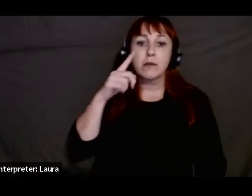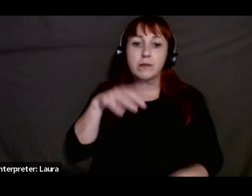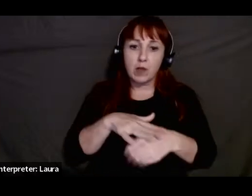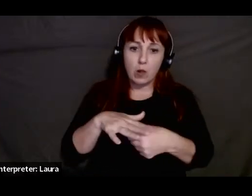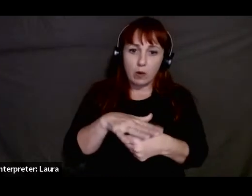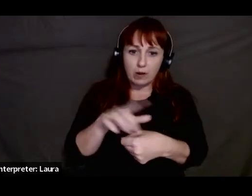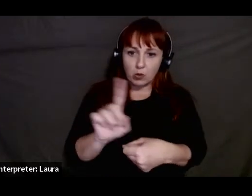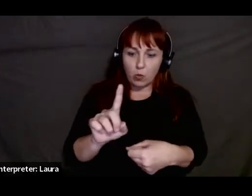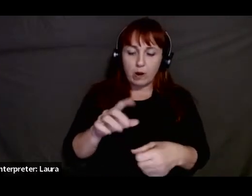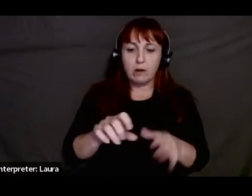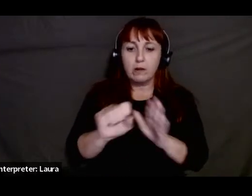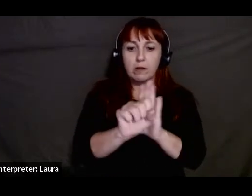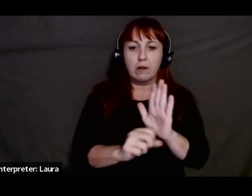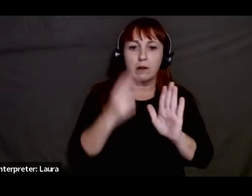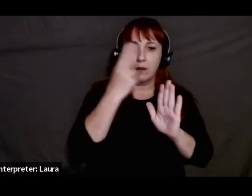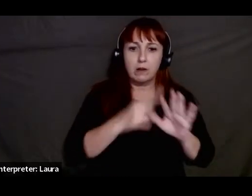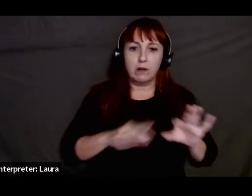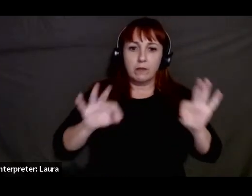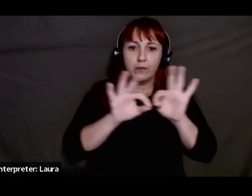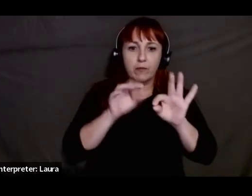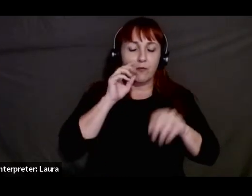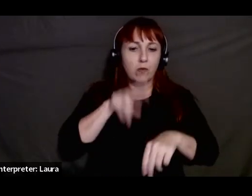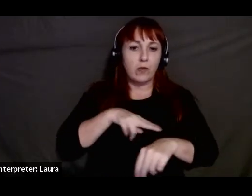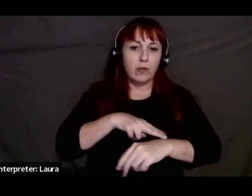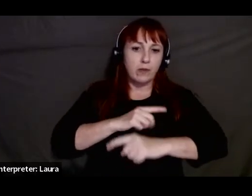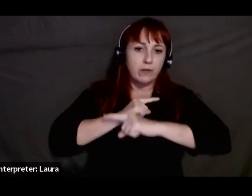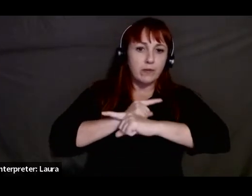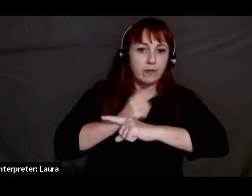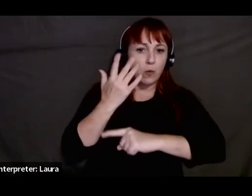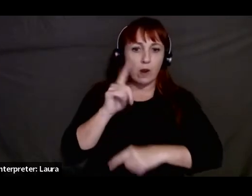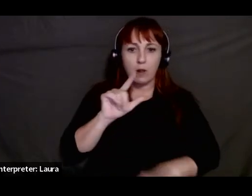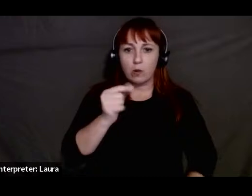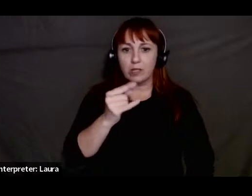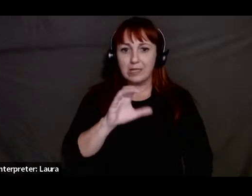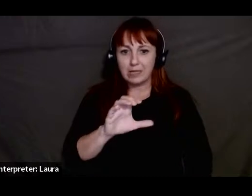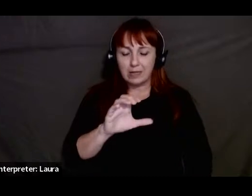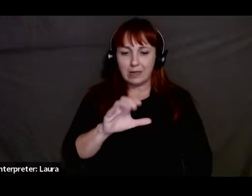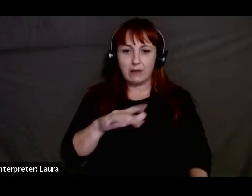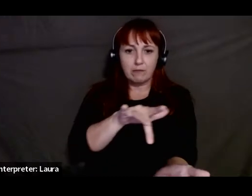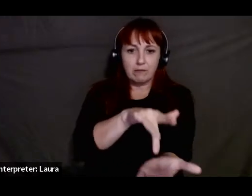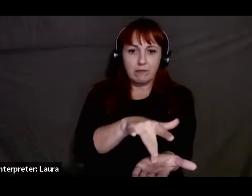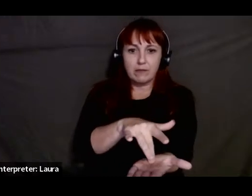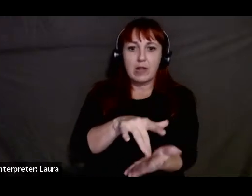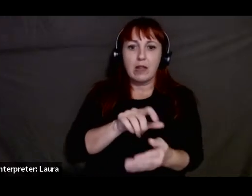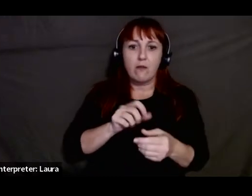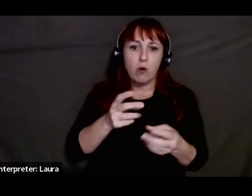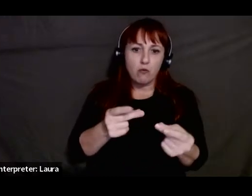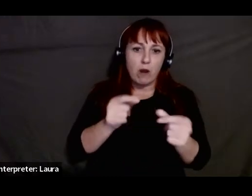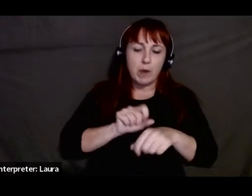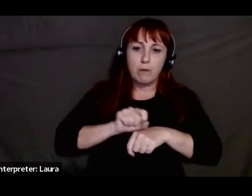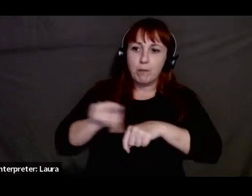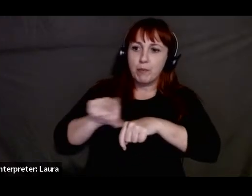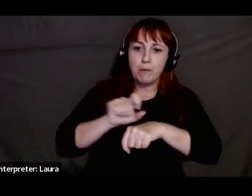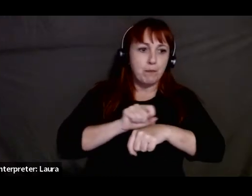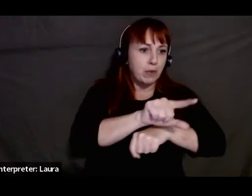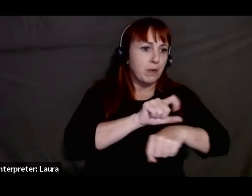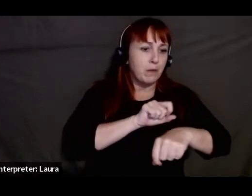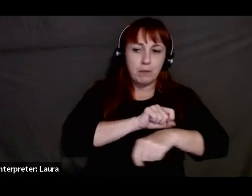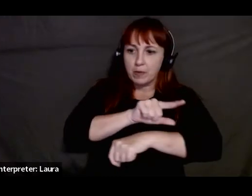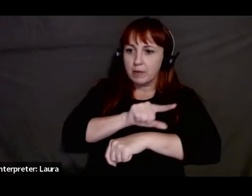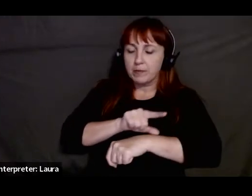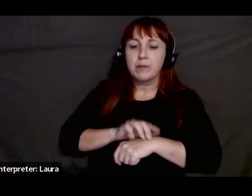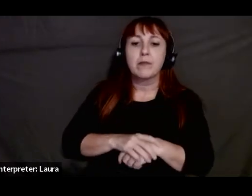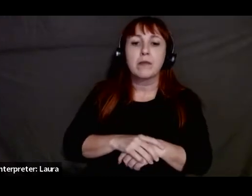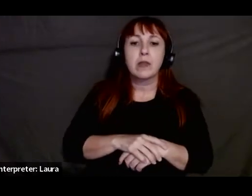Hawaii is vital for national defense, as a logistics hub, and for rapid troop deployment. Hawaii's unique